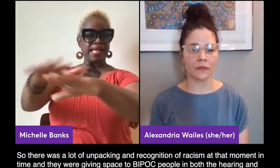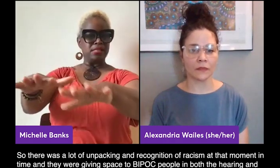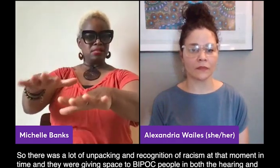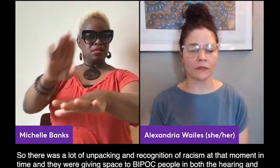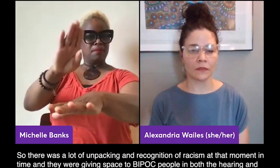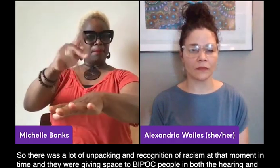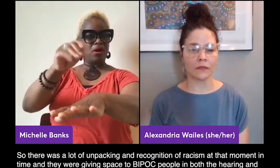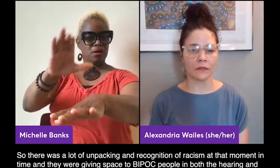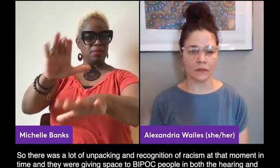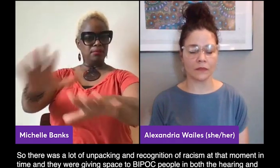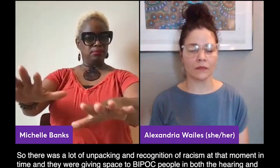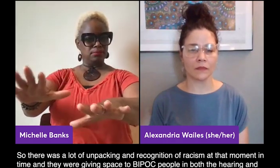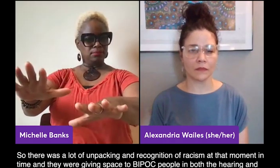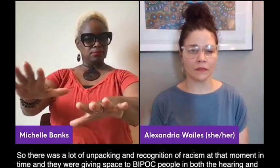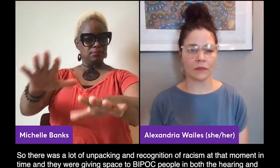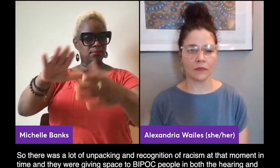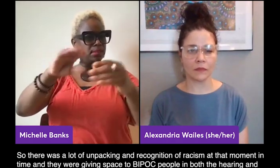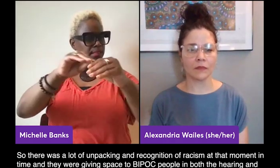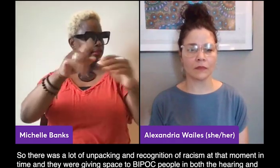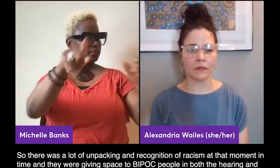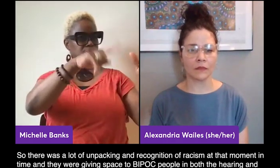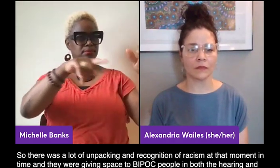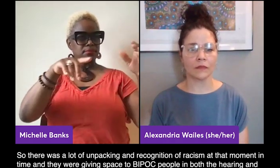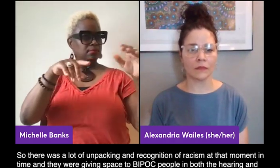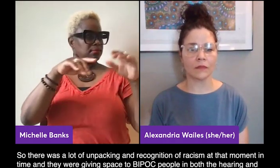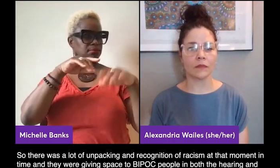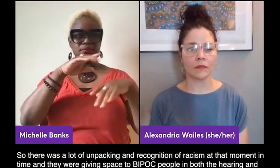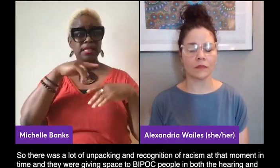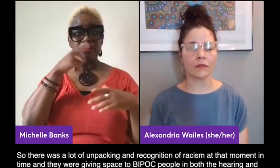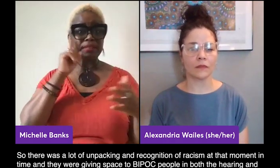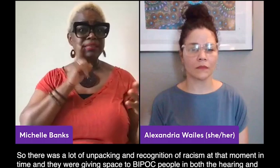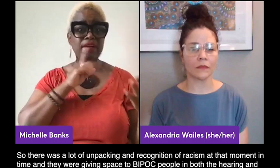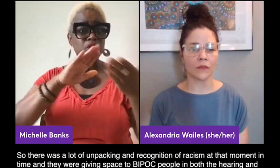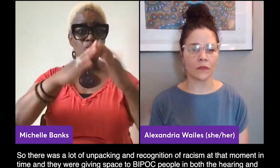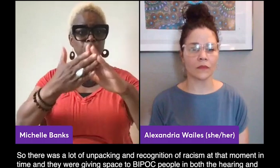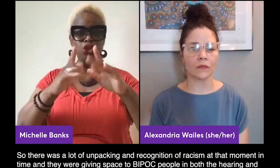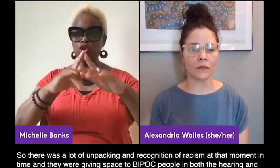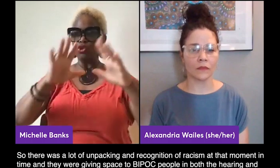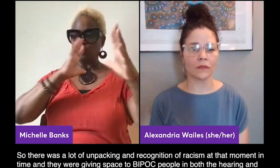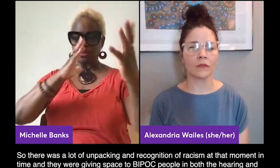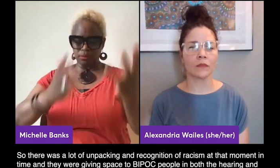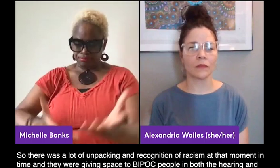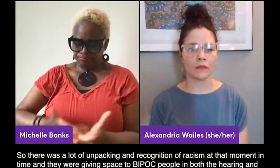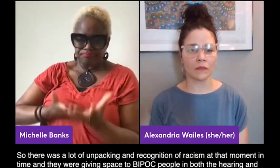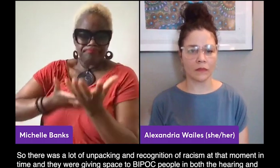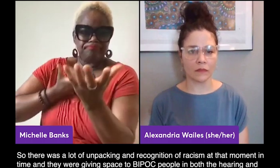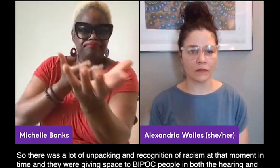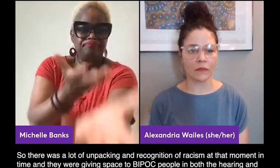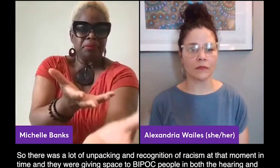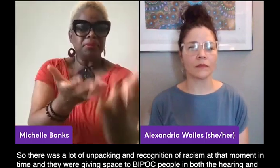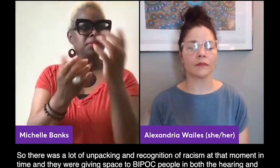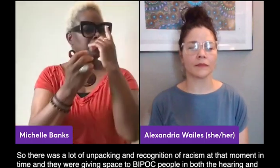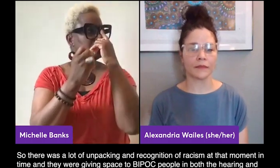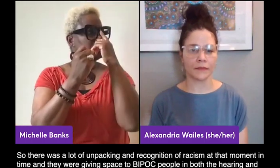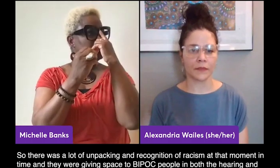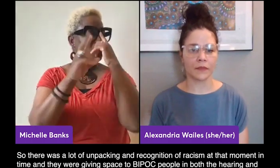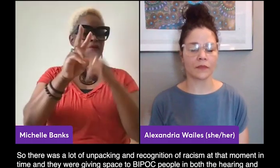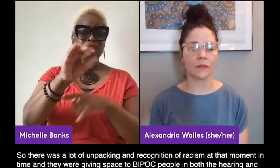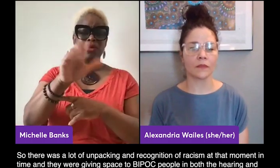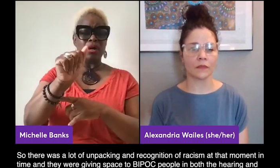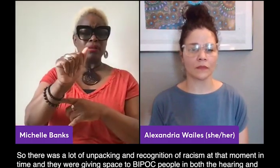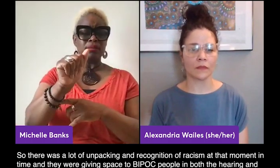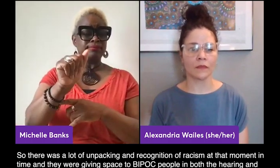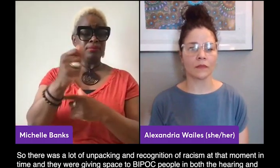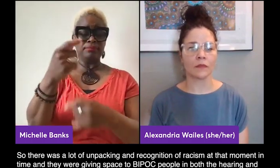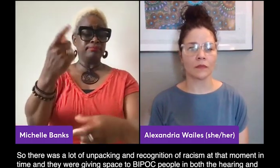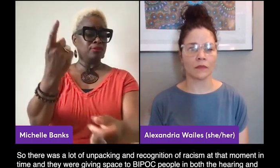They were giving space to BIPOC people in both the hearing and deaf communities. There was an outpouring,